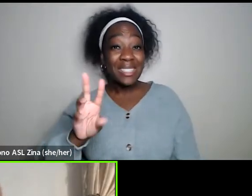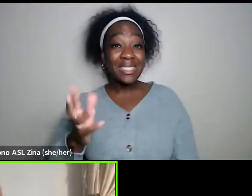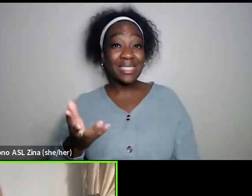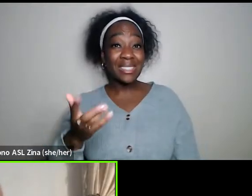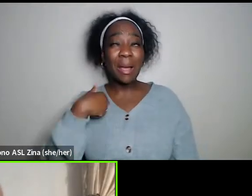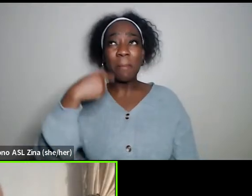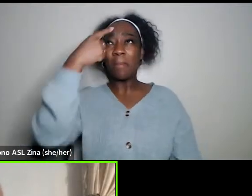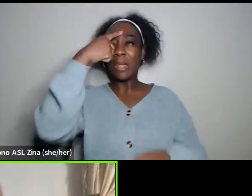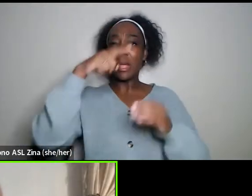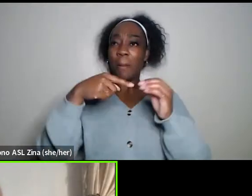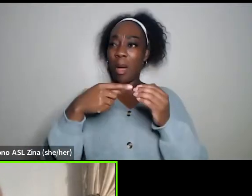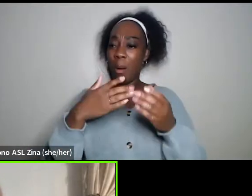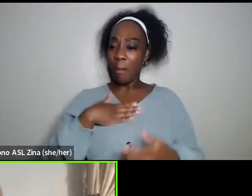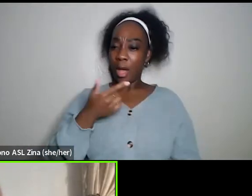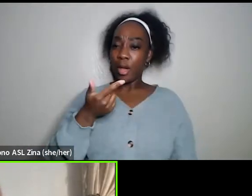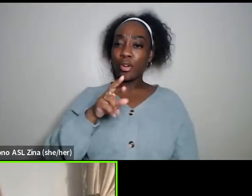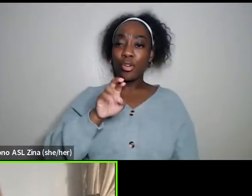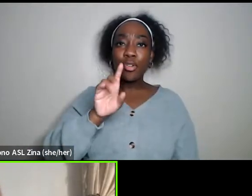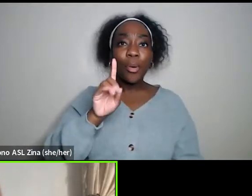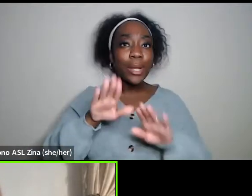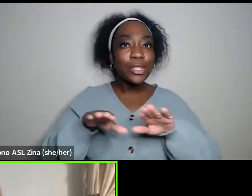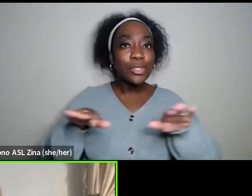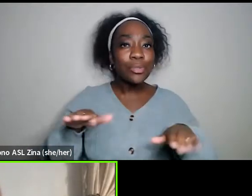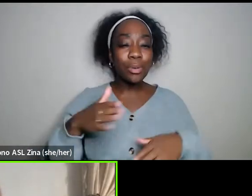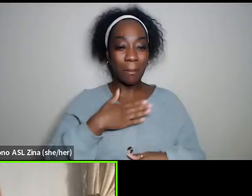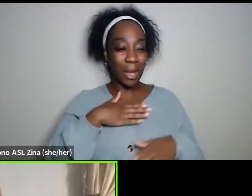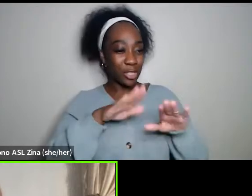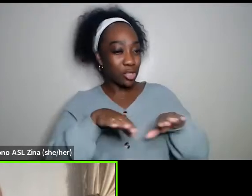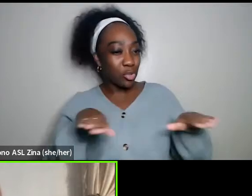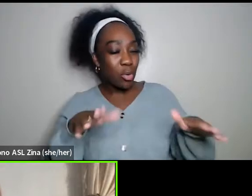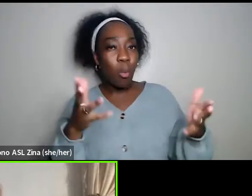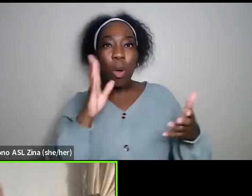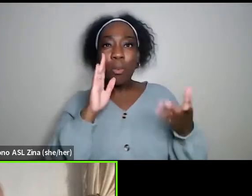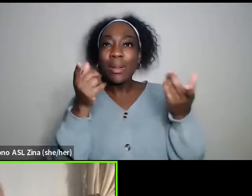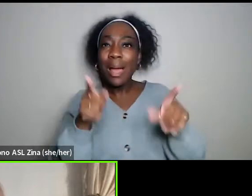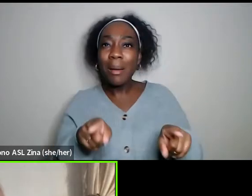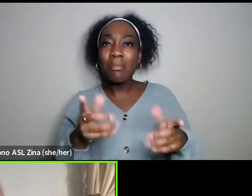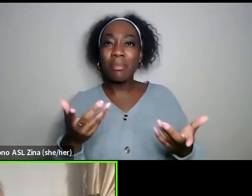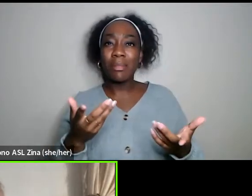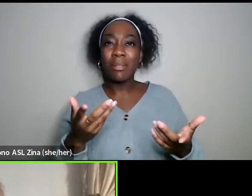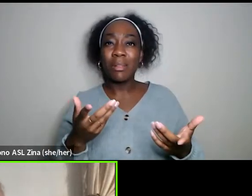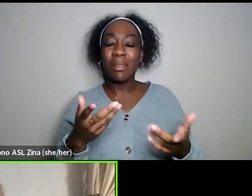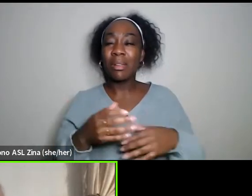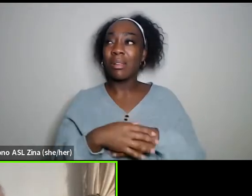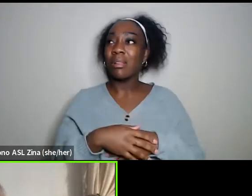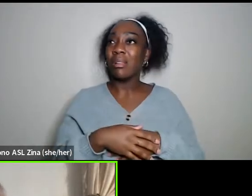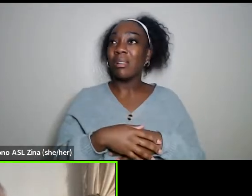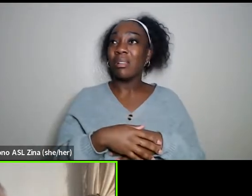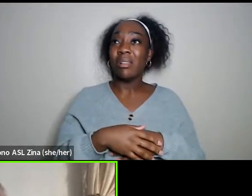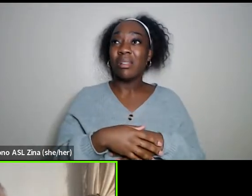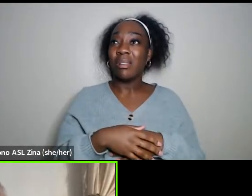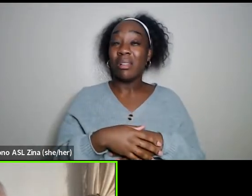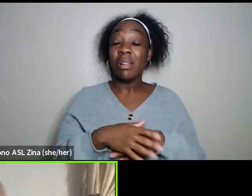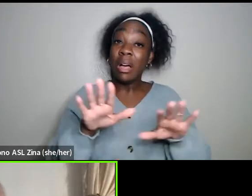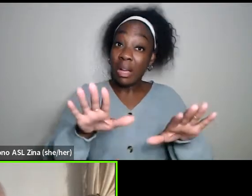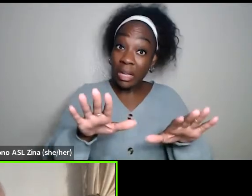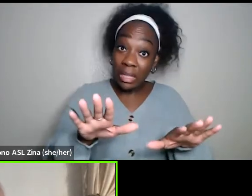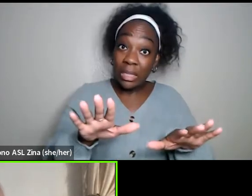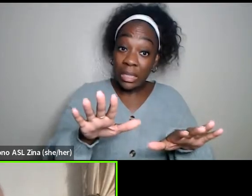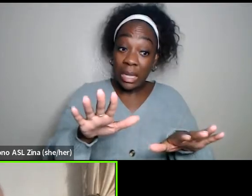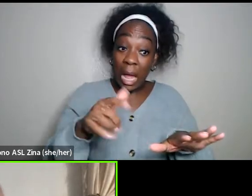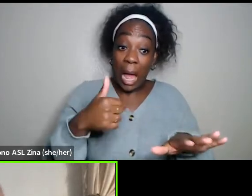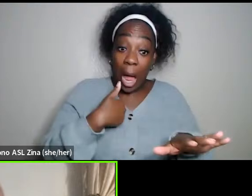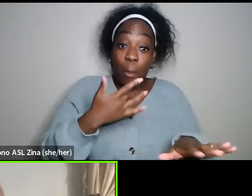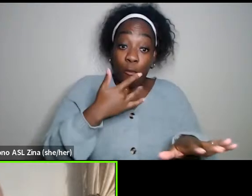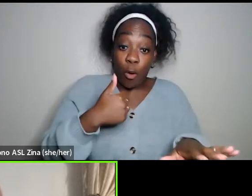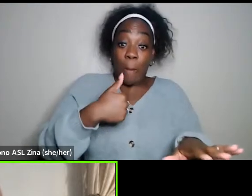happen with my grandchildren, my children, what my thoughts would have been, and I would have been happy to go rather than them. However, I